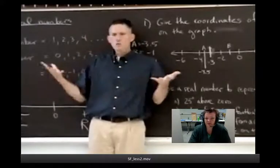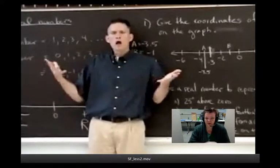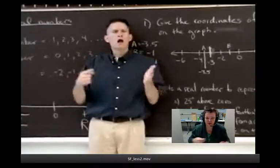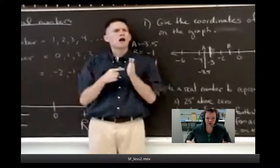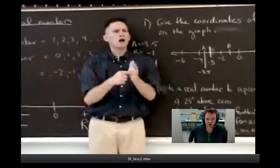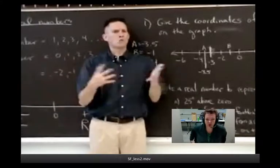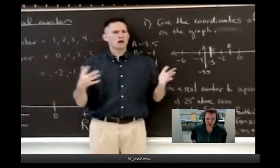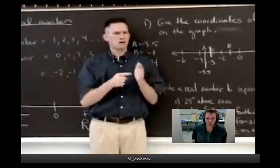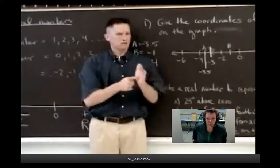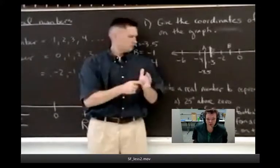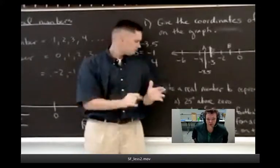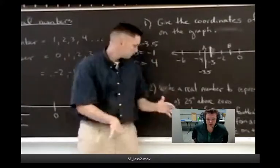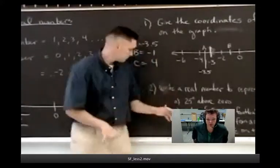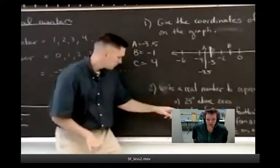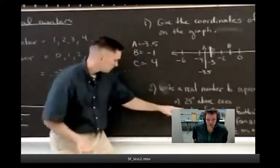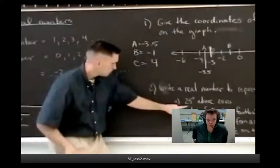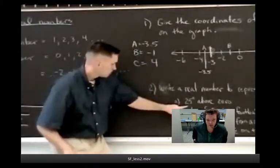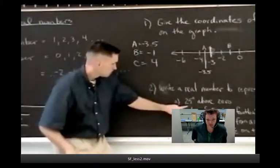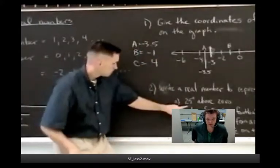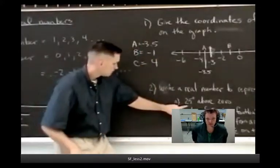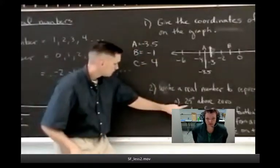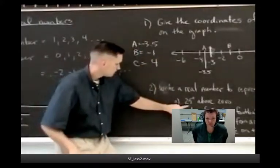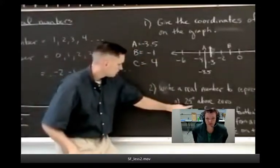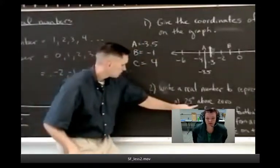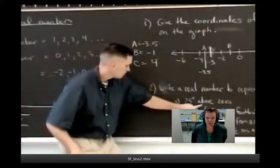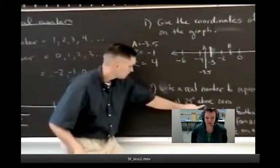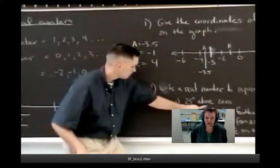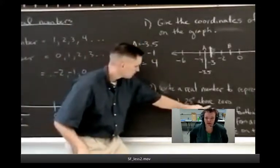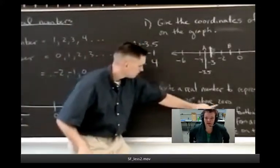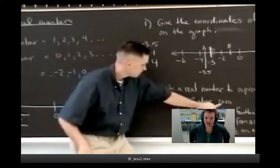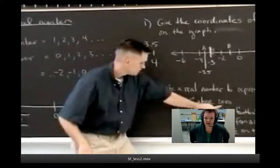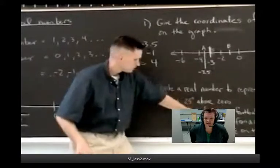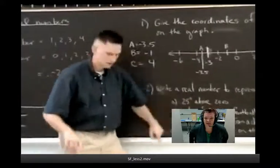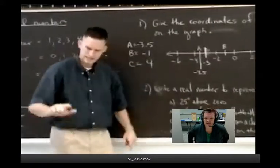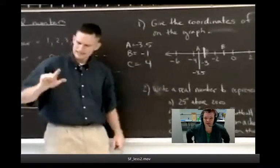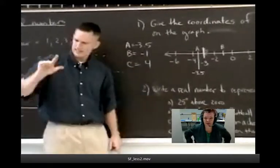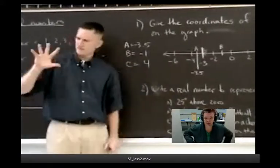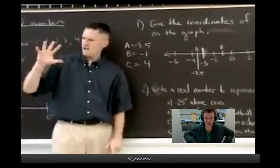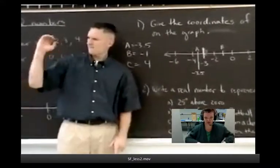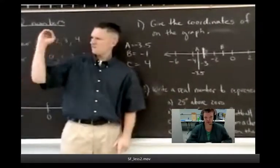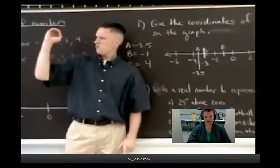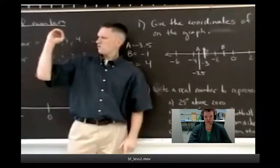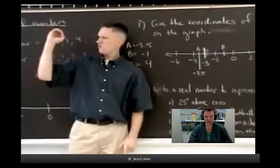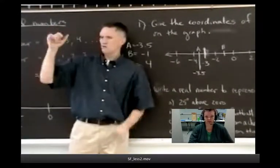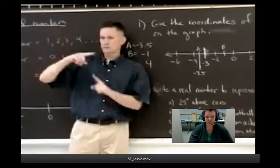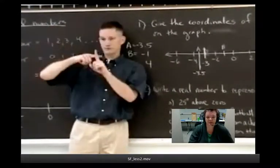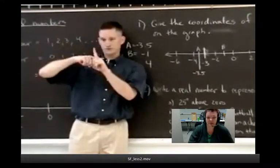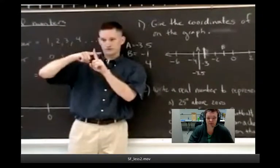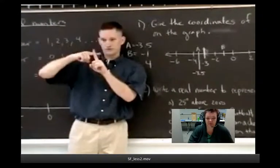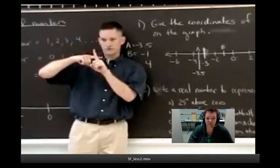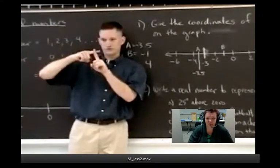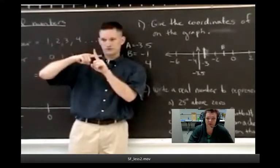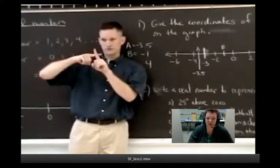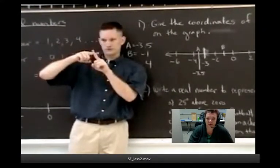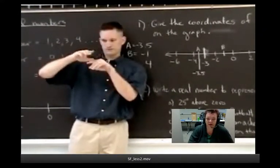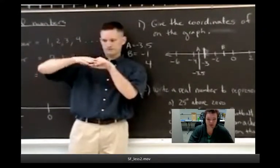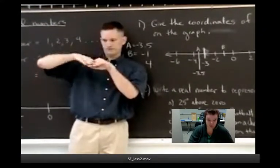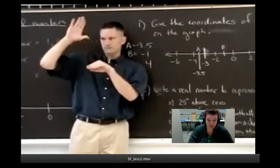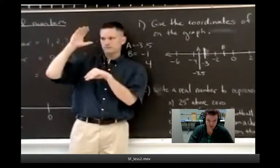It means you're going to show. Show what? Okay, so like this example, 25 degrees above 0, like on a